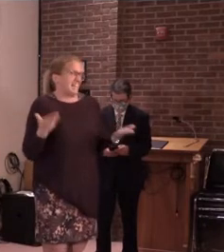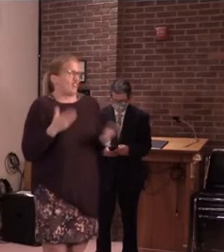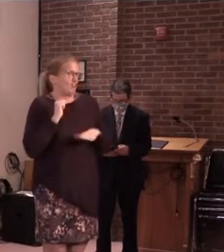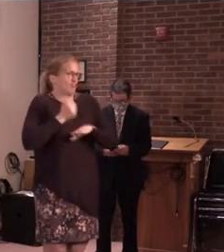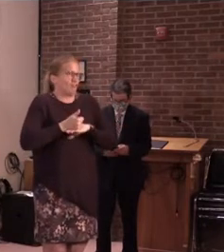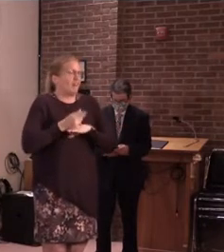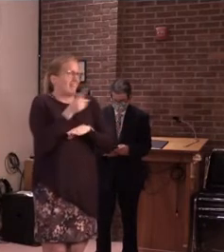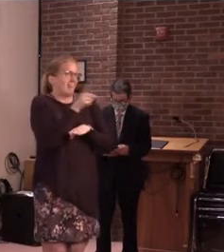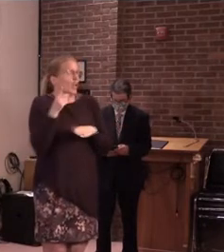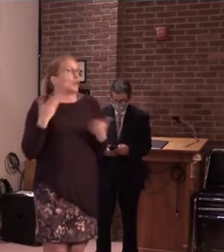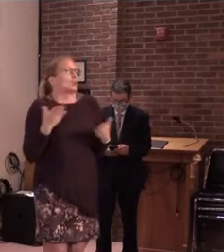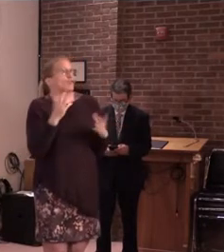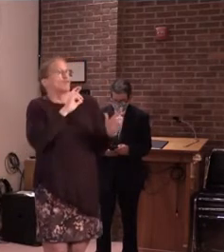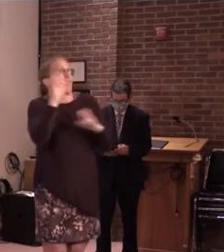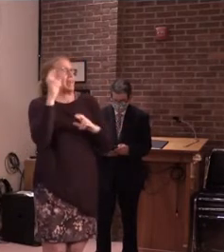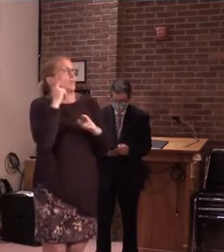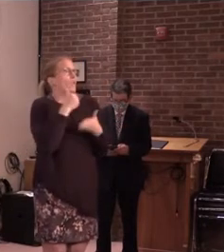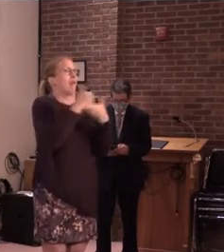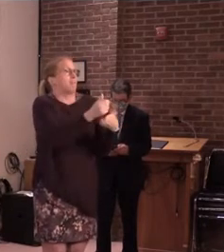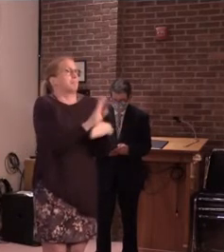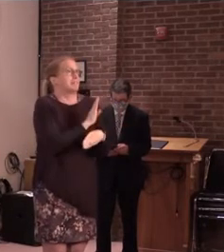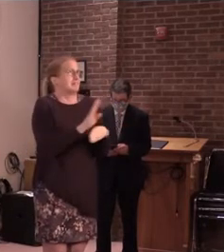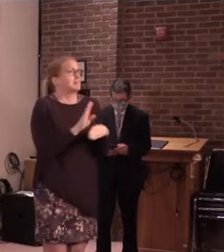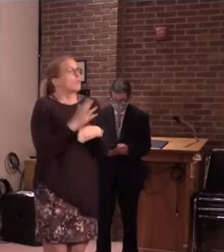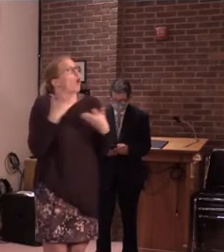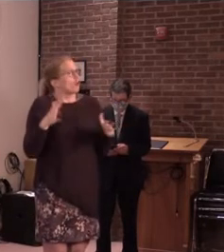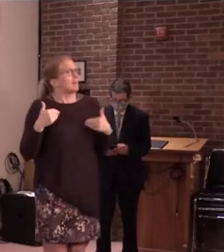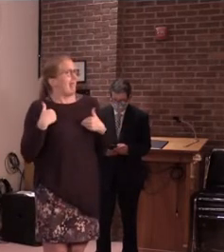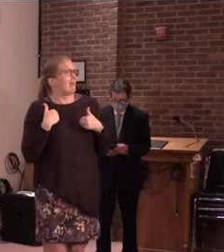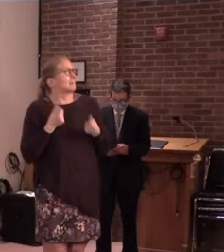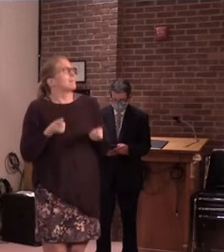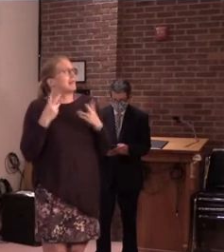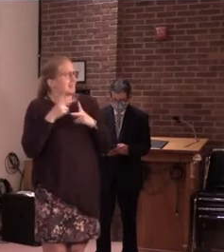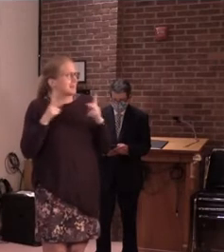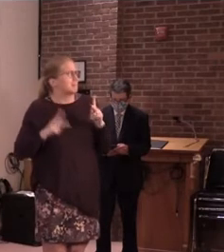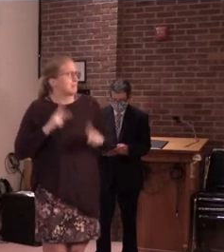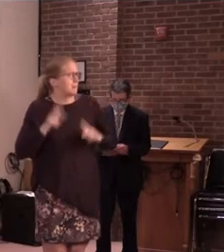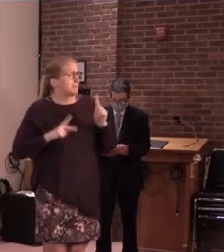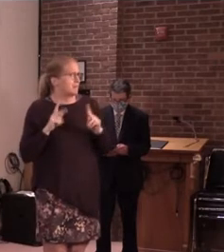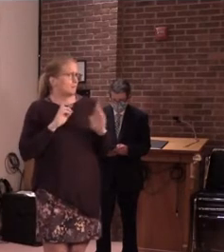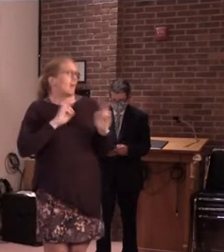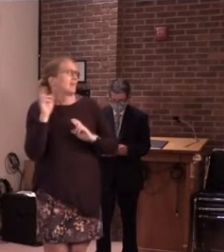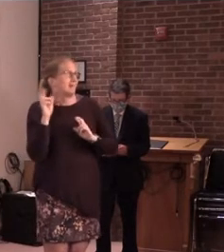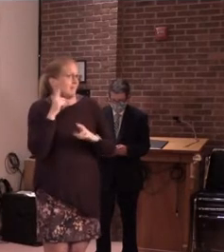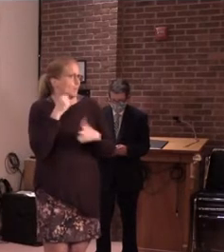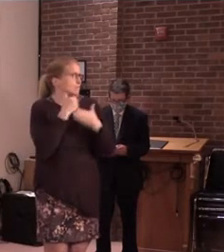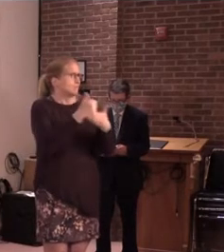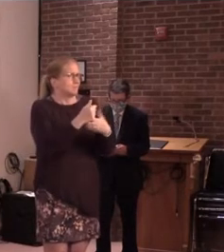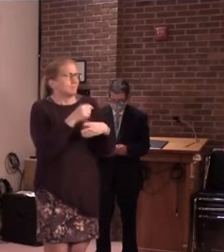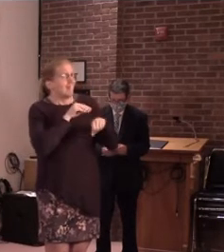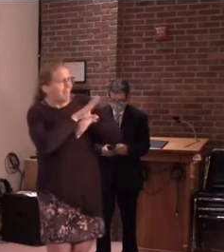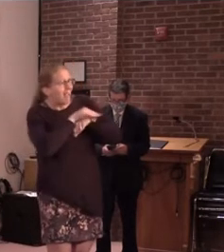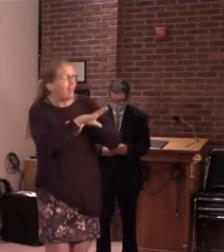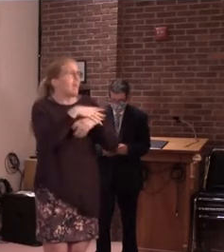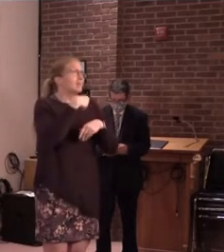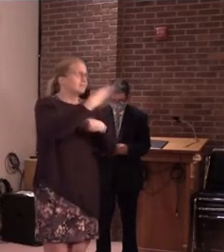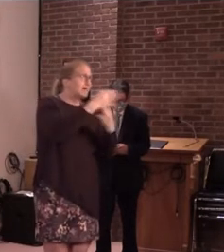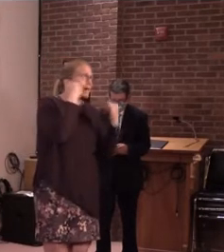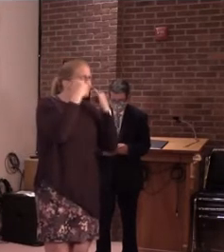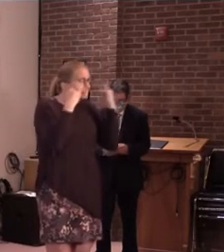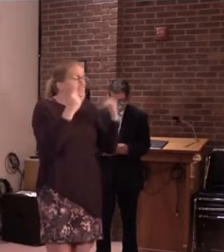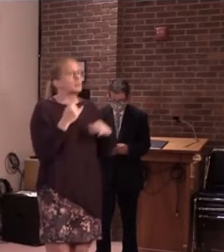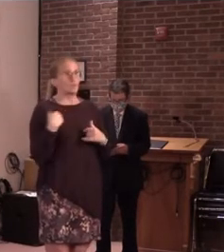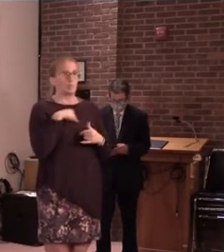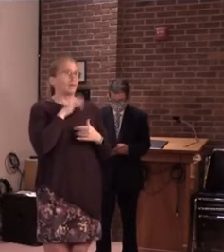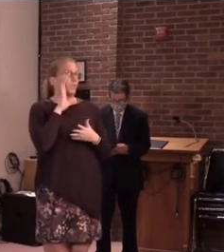want to supplement that and bolster that to react and plan for the future of this crisis,